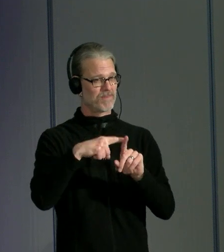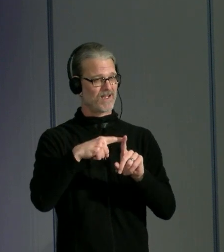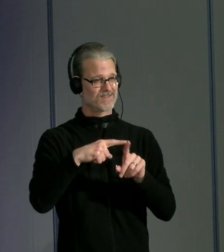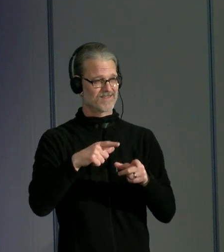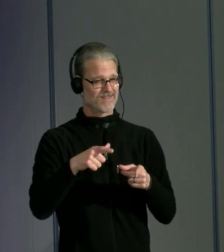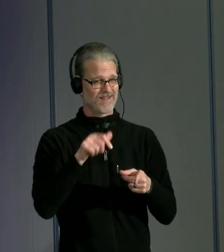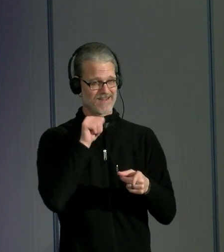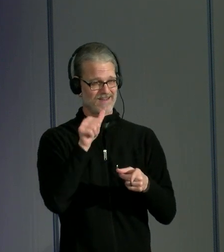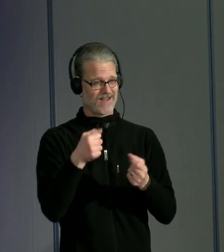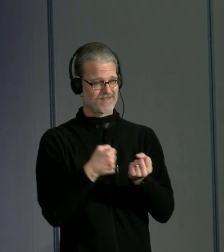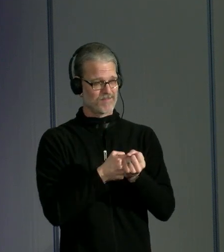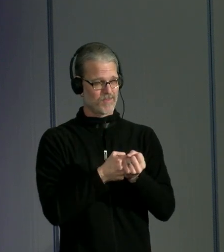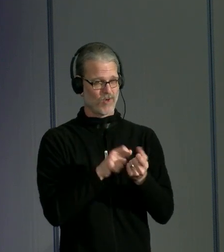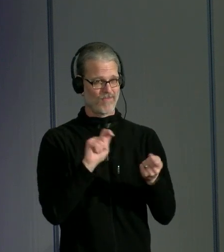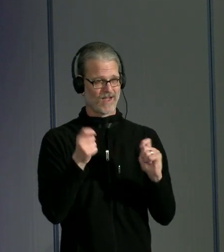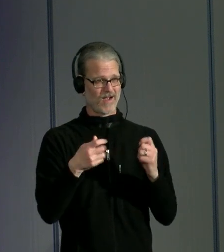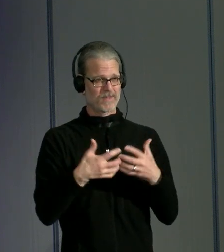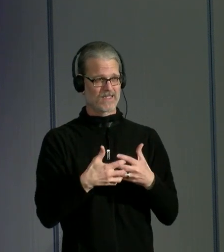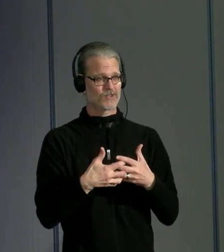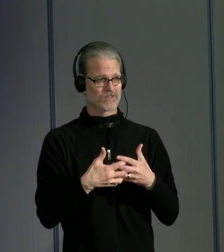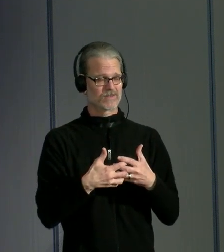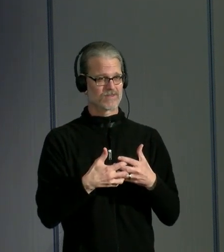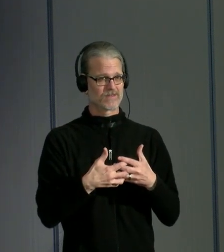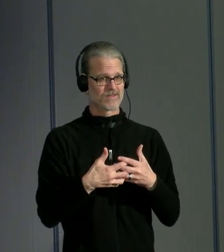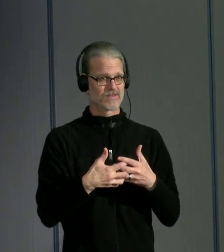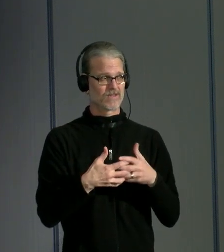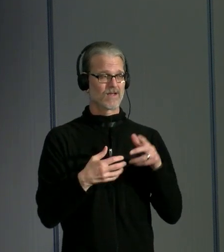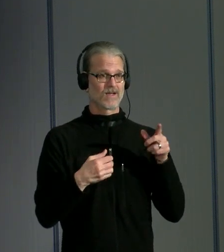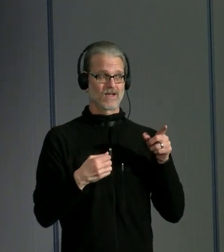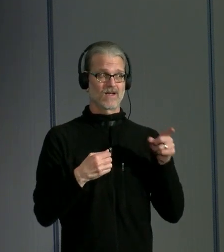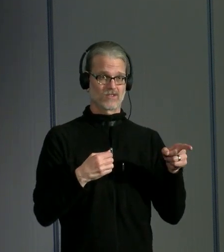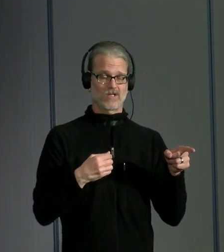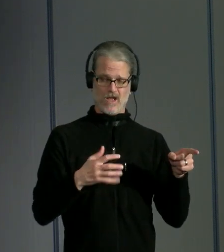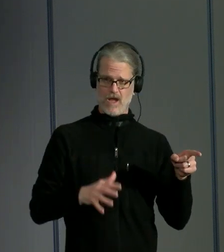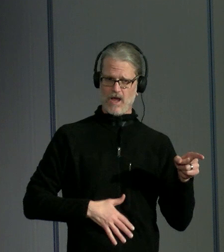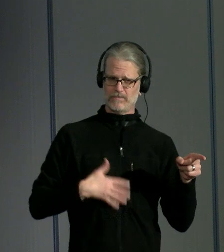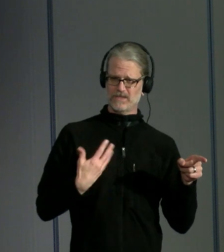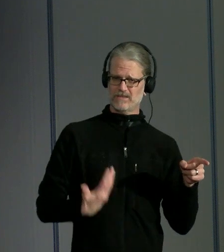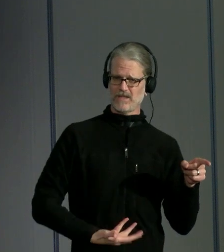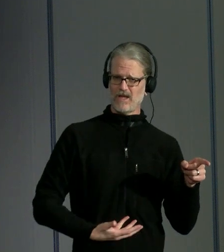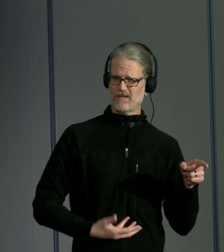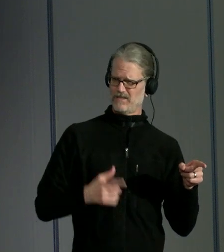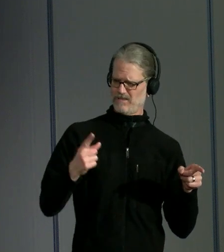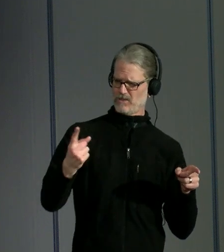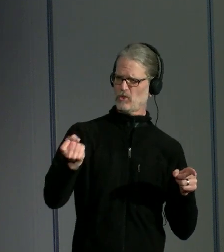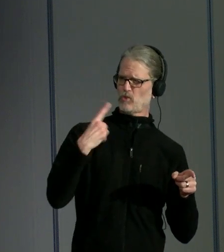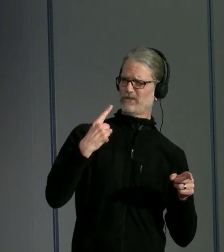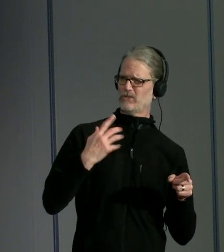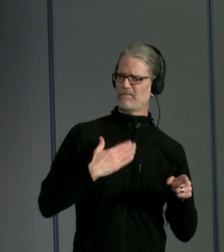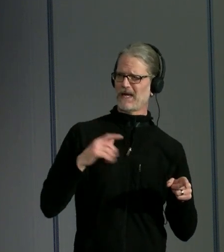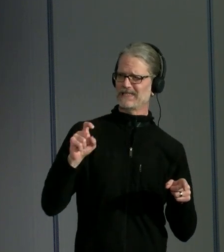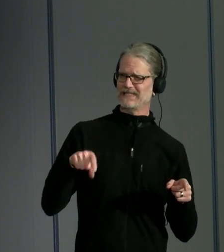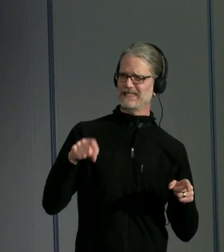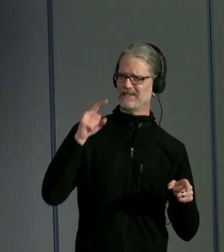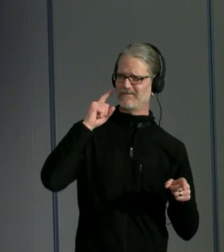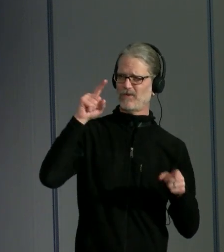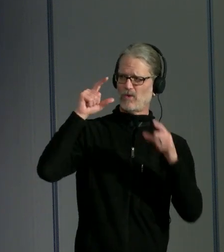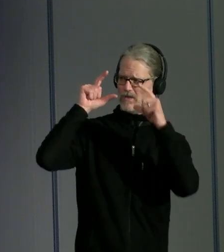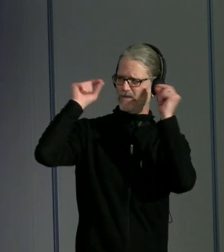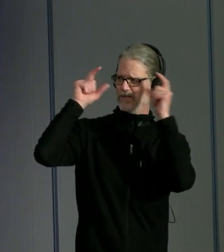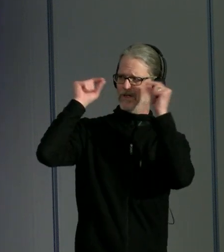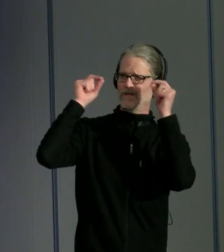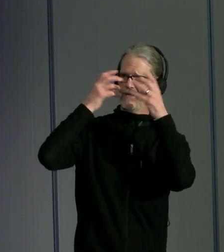accommodation. And when she became upset about someone questioning her need for these